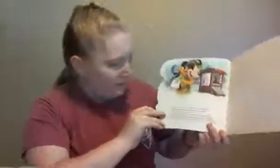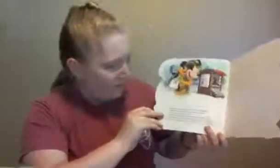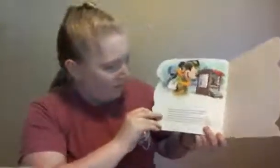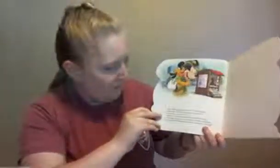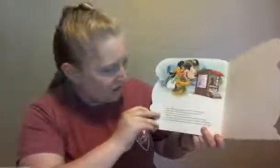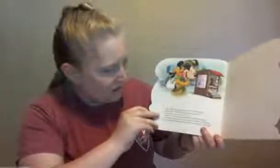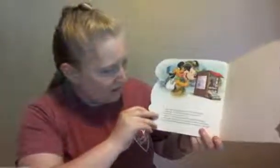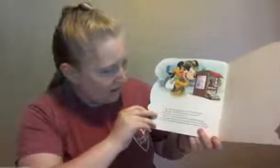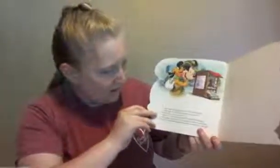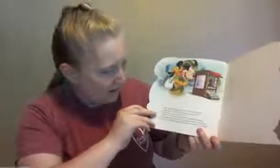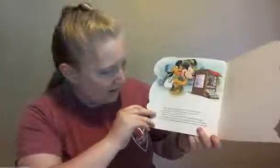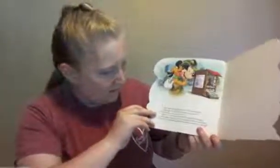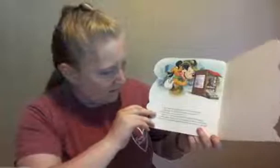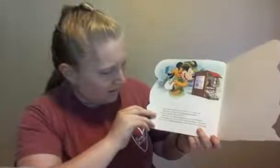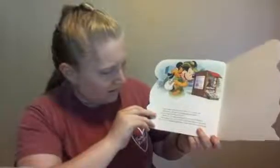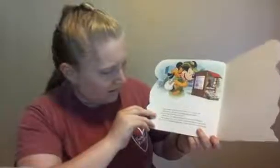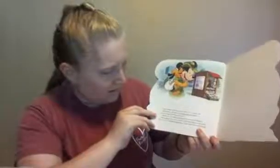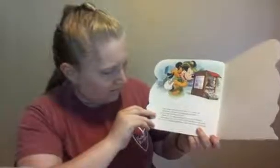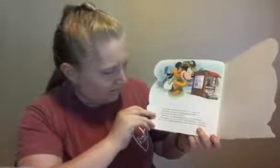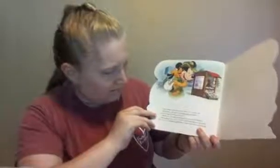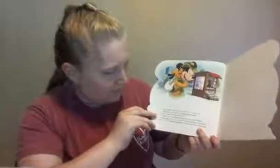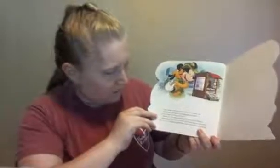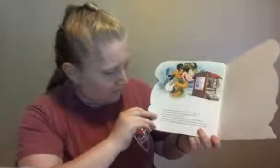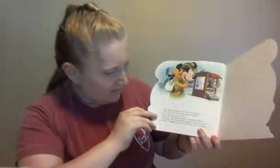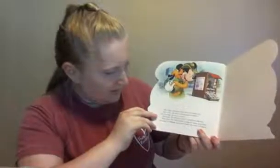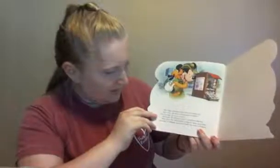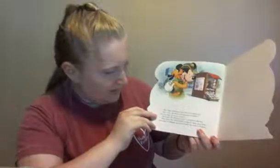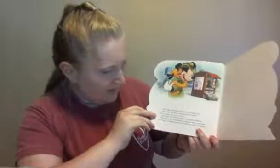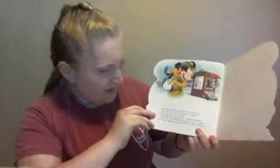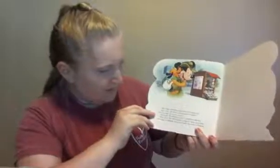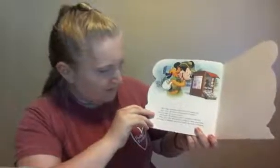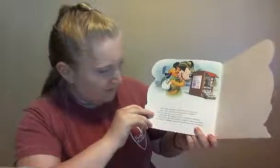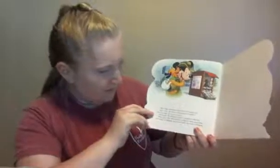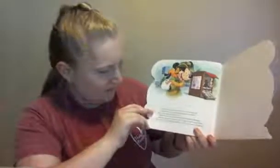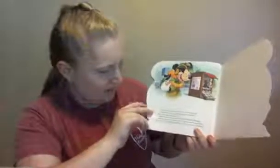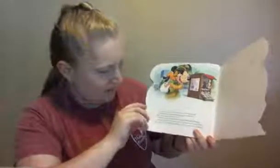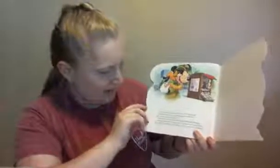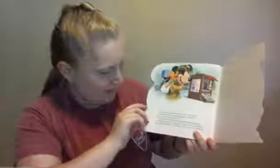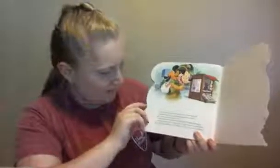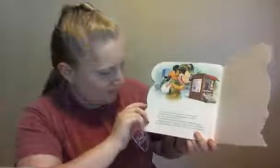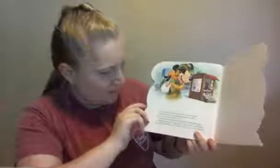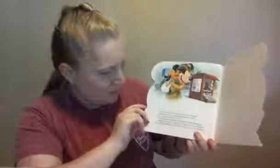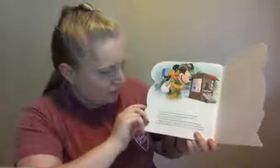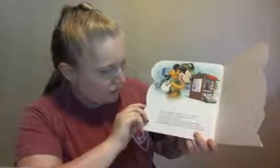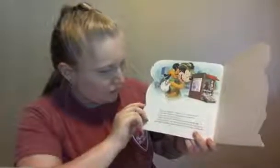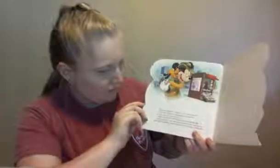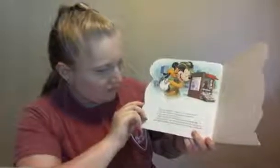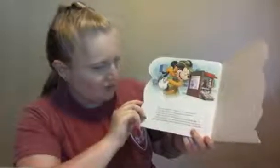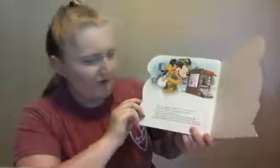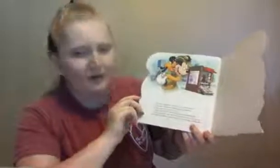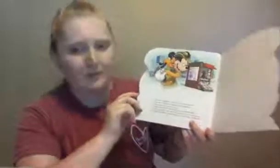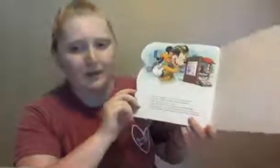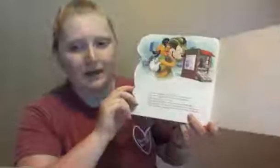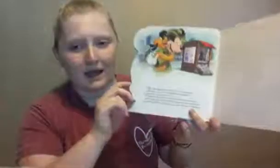But what should I call you, he wondered. Just then he saw a newspaper headline. New pictures of